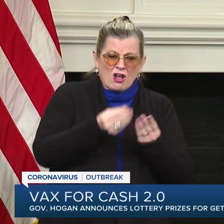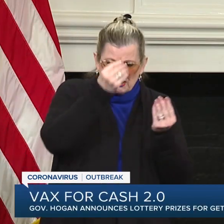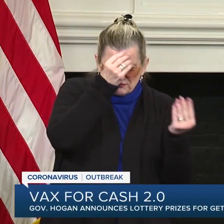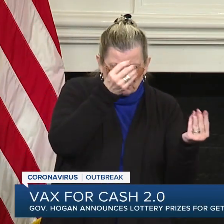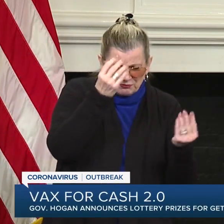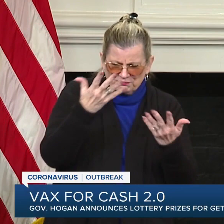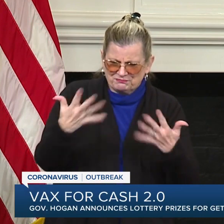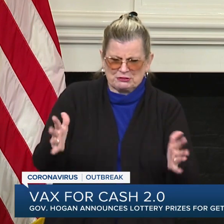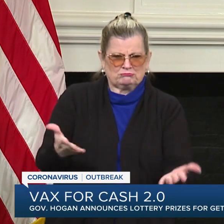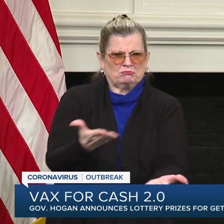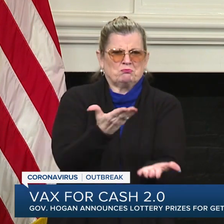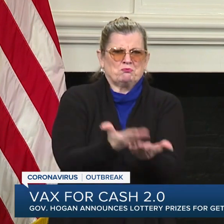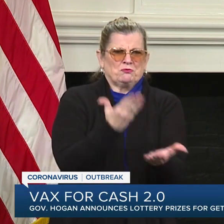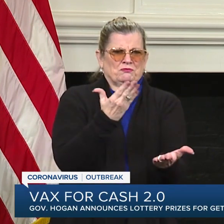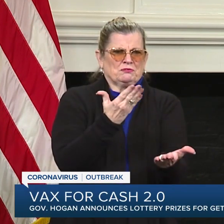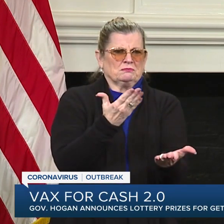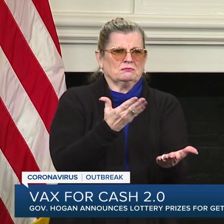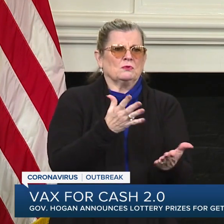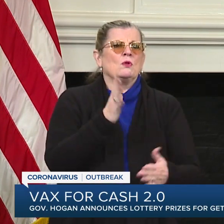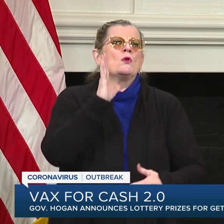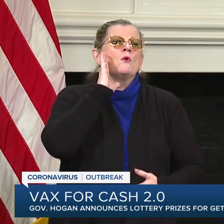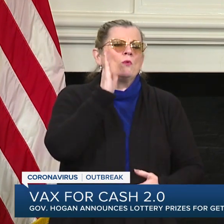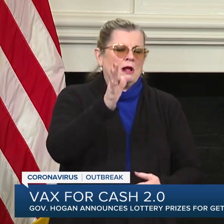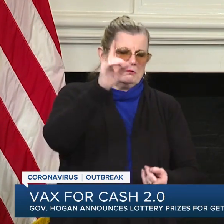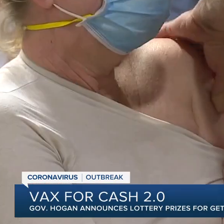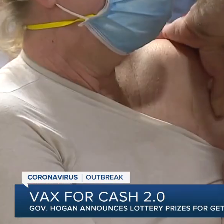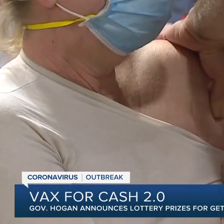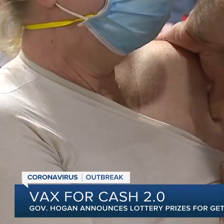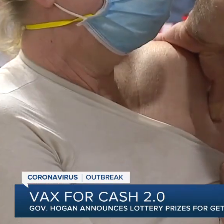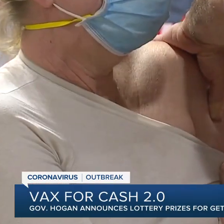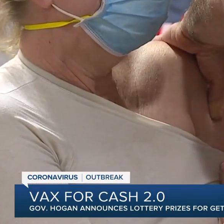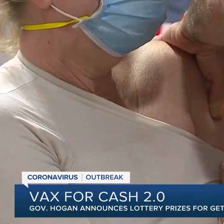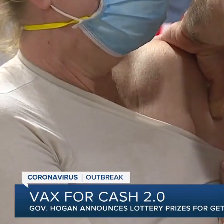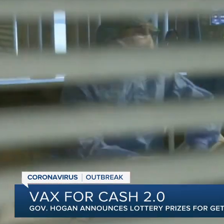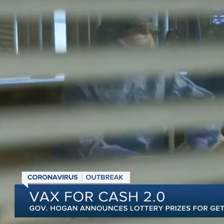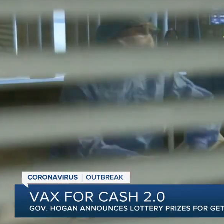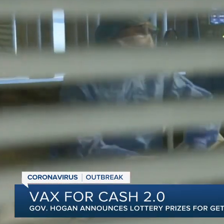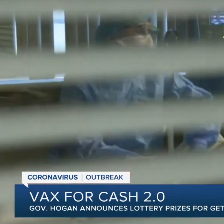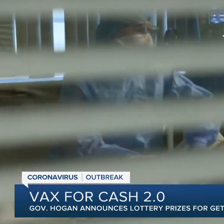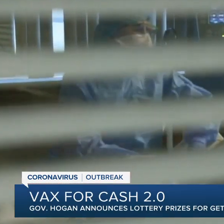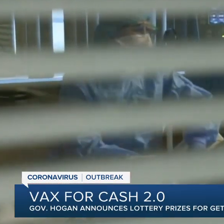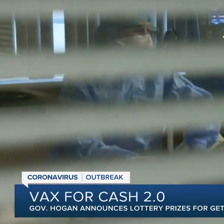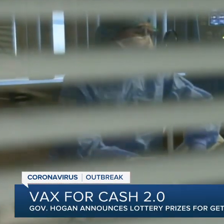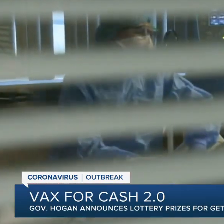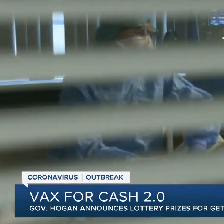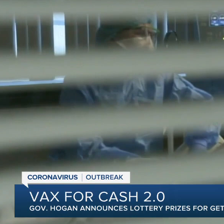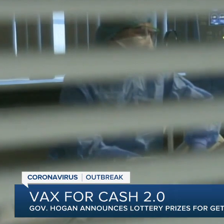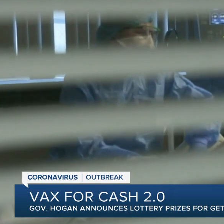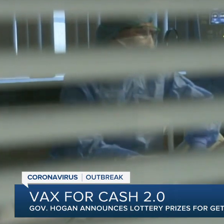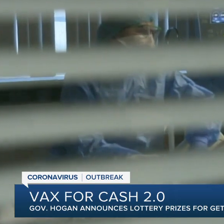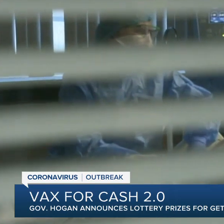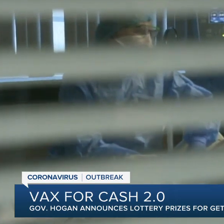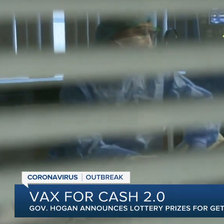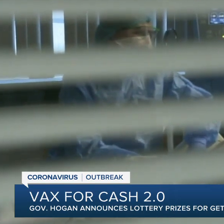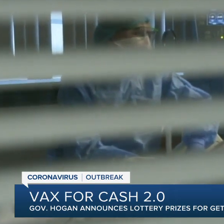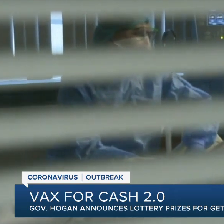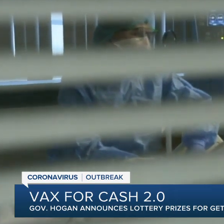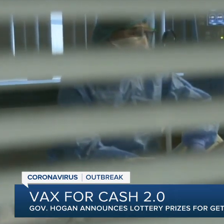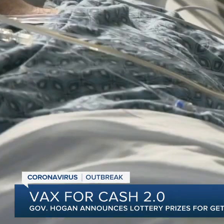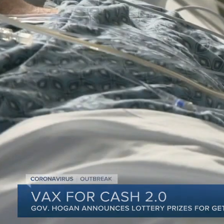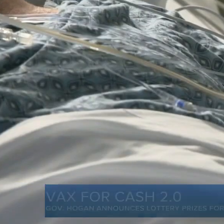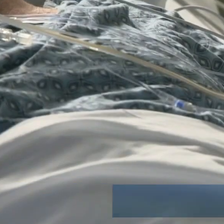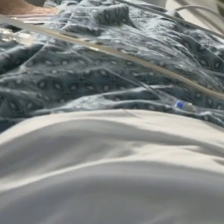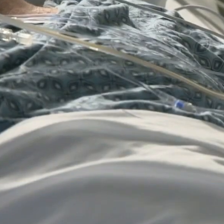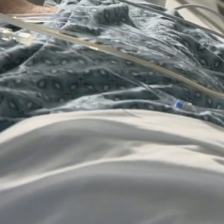does wane over time. Governor Larry Hogan says if you're not boosted, you're 3 times more likely to be hospitalized